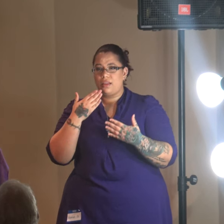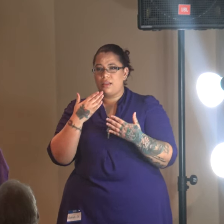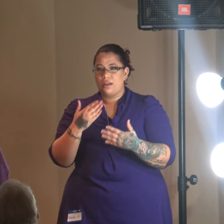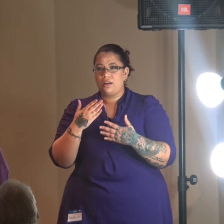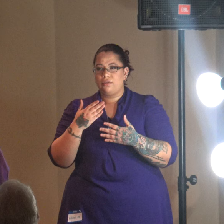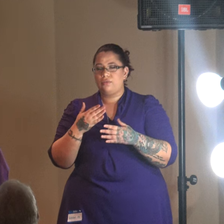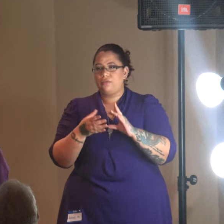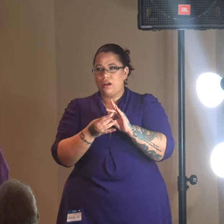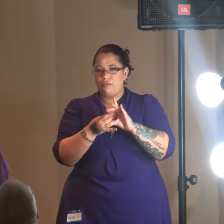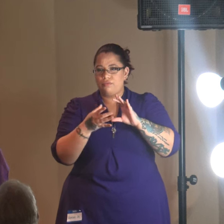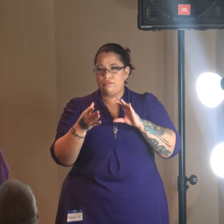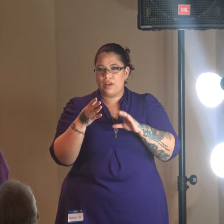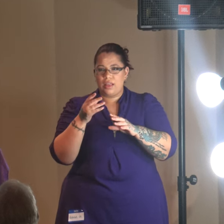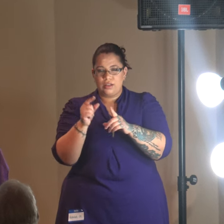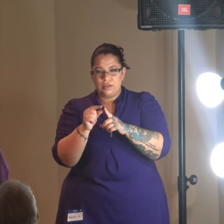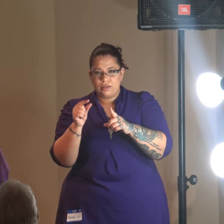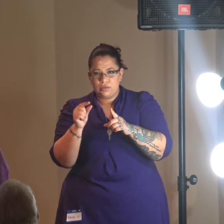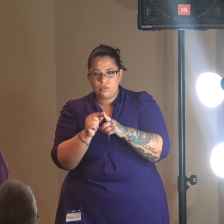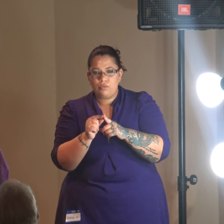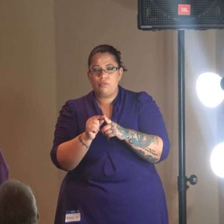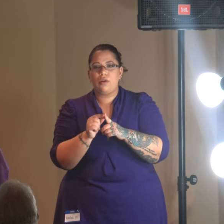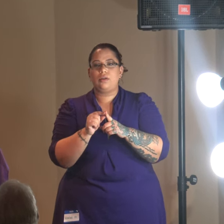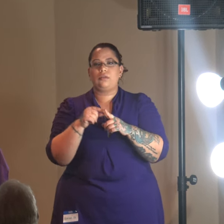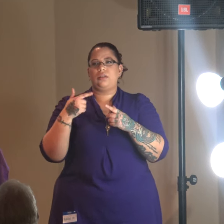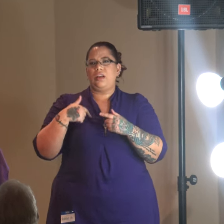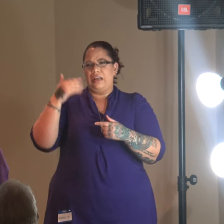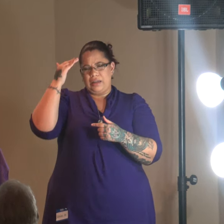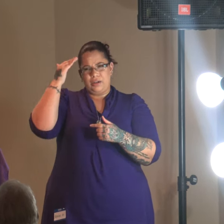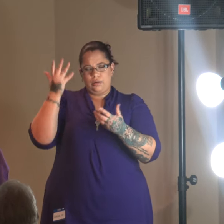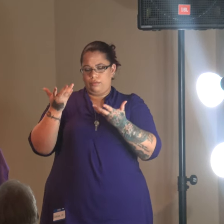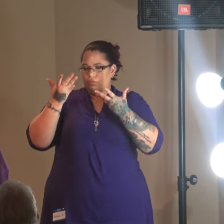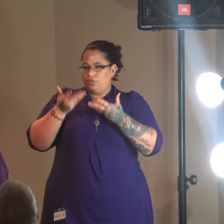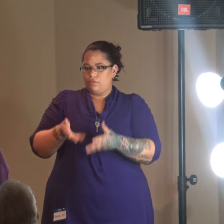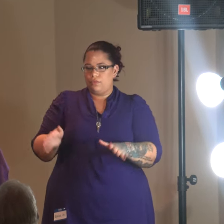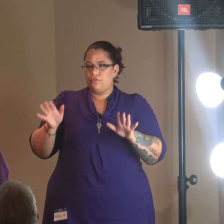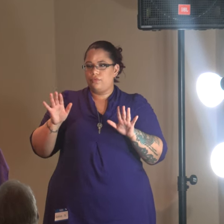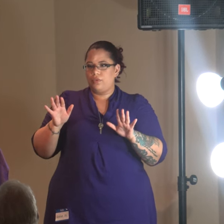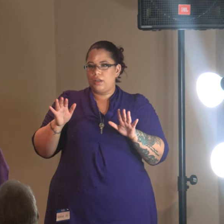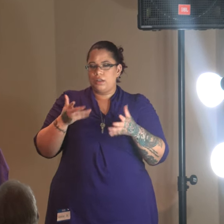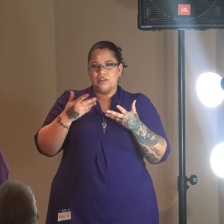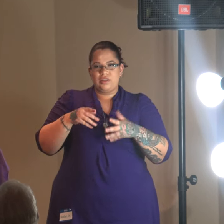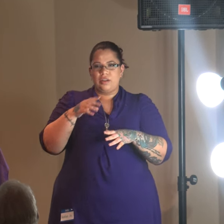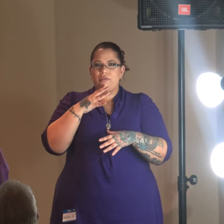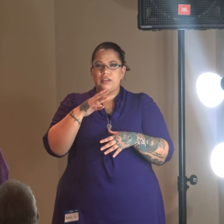these words into the law, knowing that it is already done because it has already been spoken.